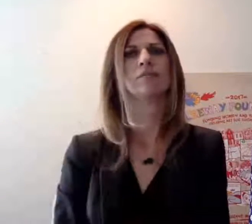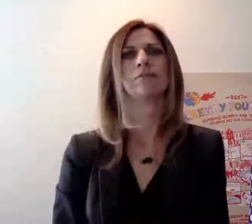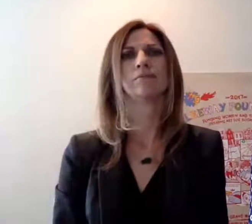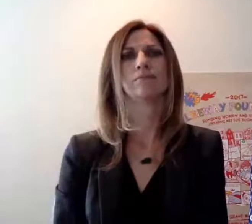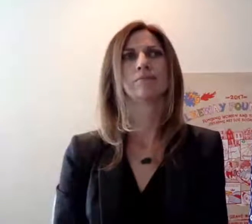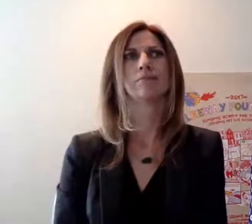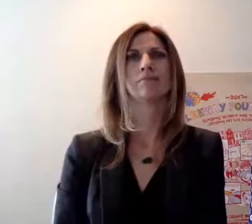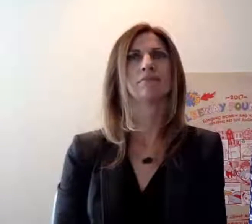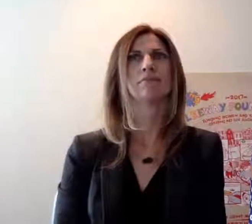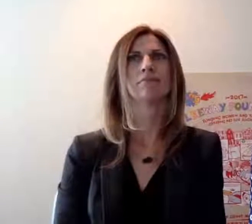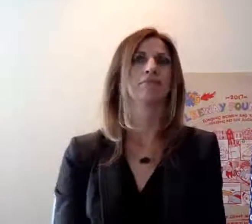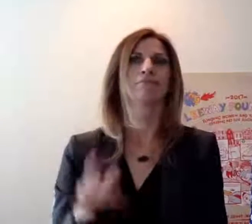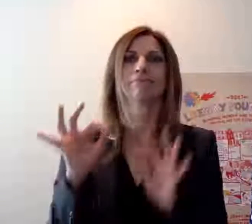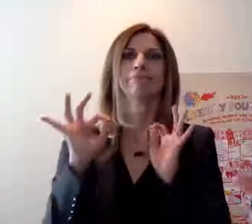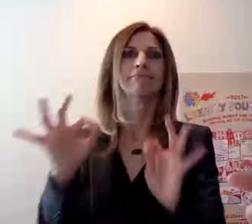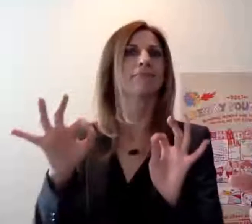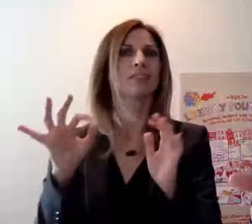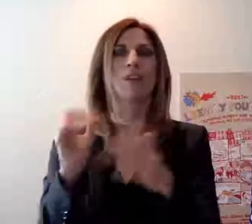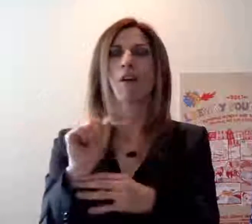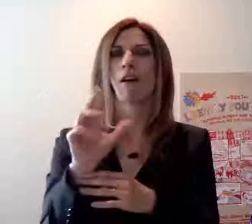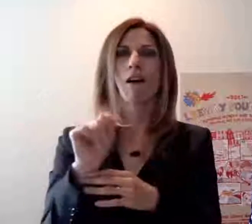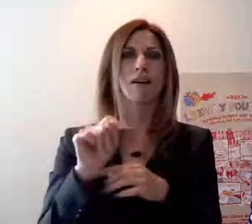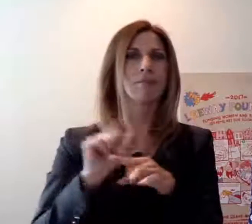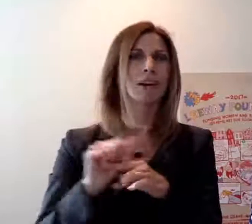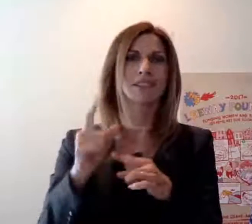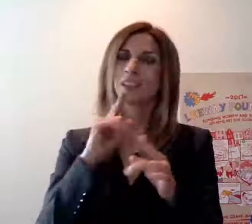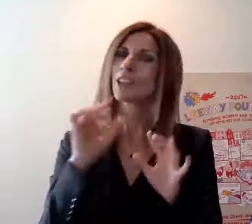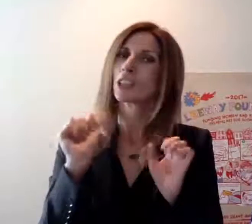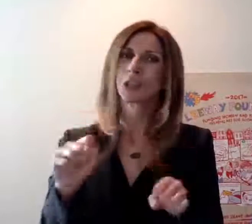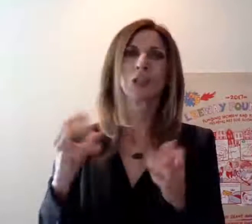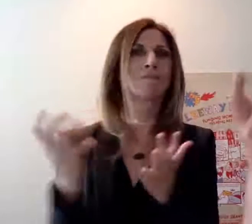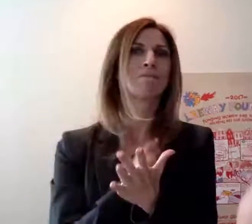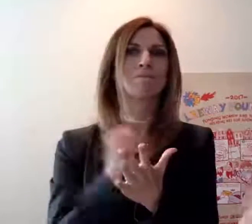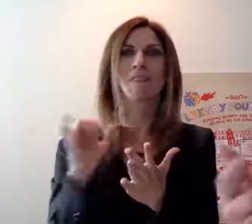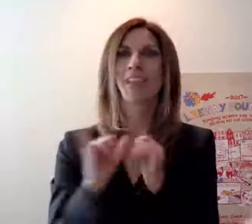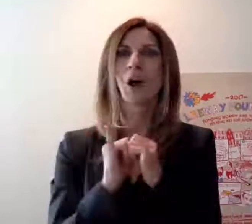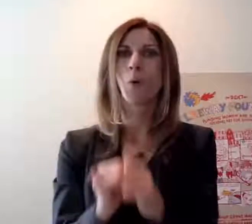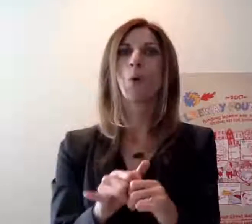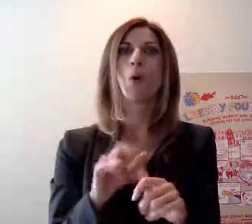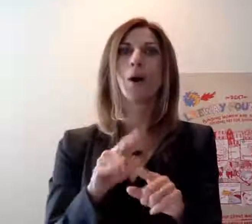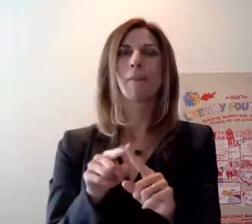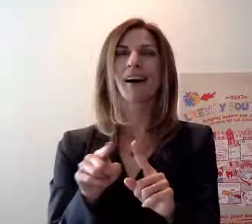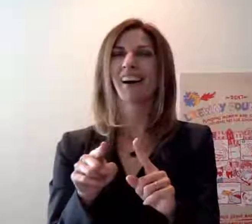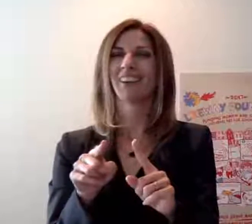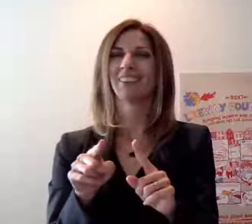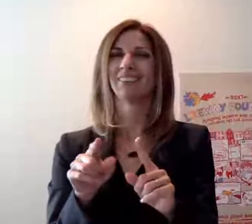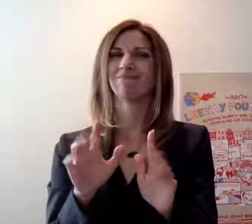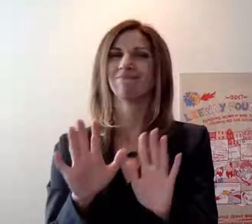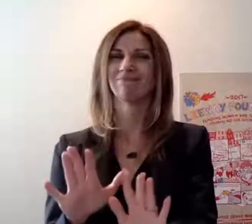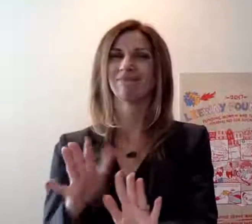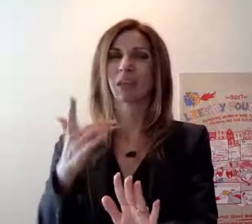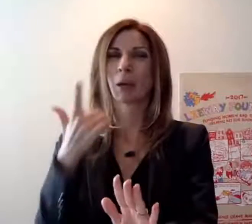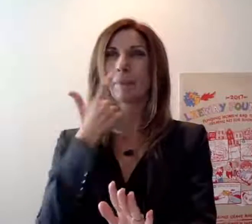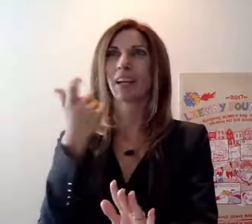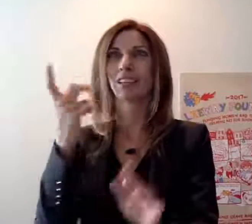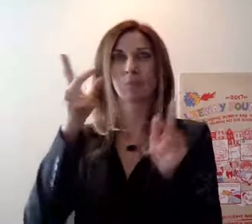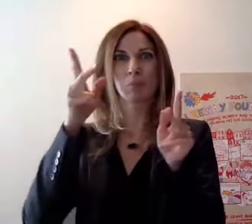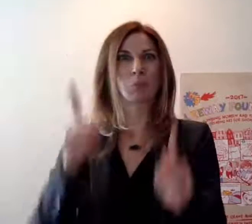in a prime spot in their artistic practice for receiving this award, but because it's not conveyed in